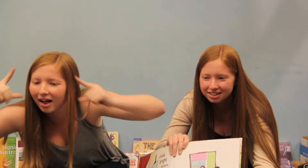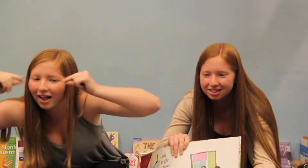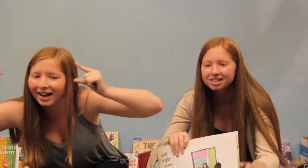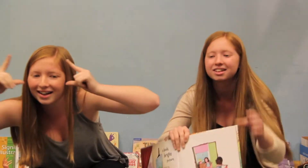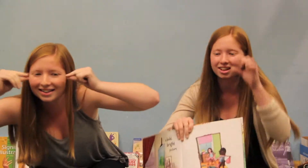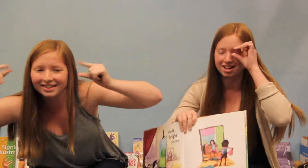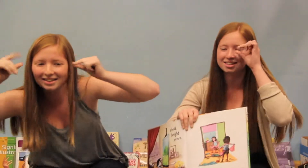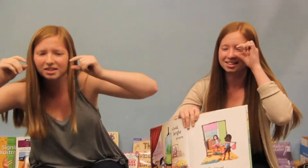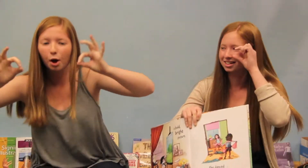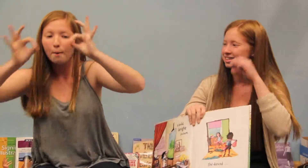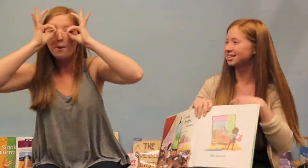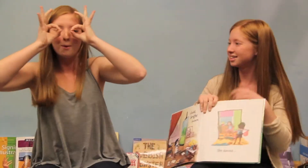glasses